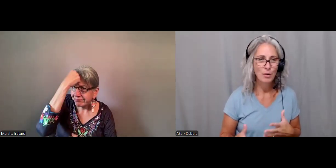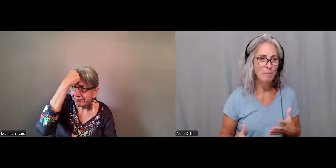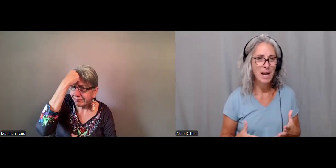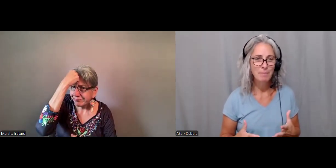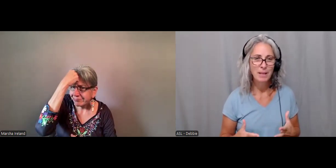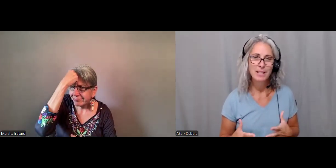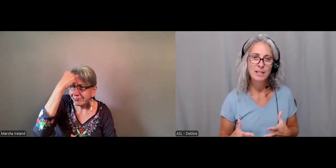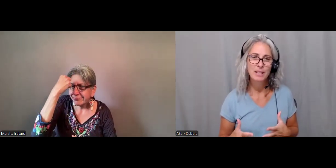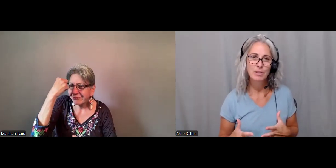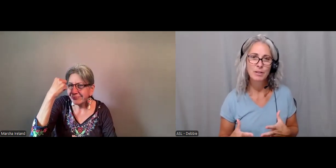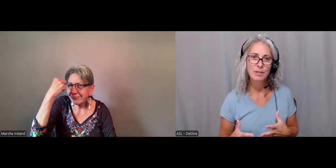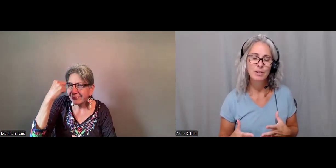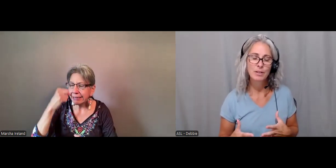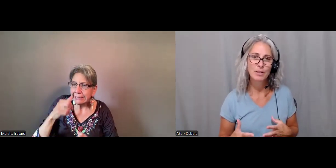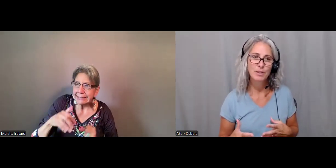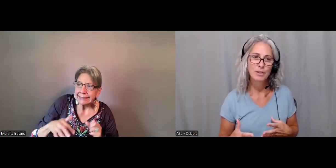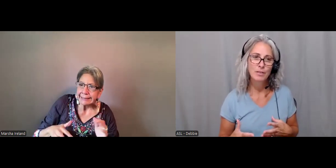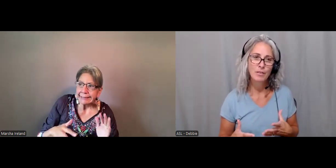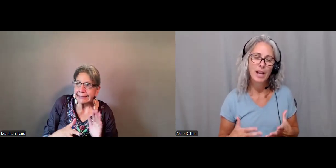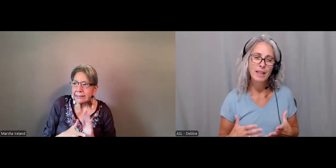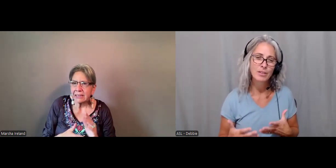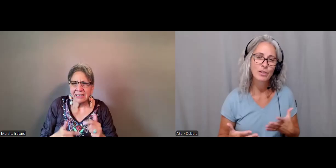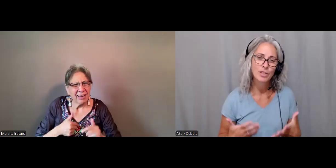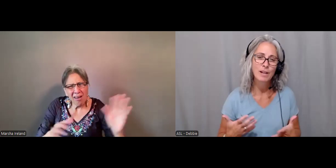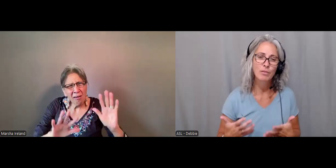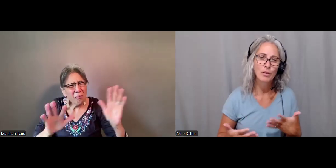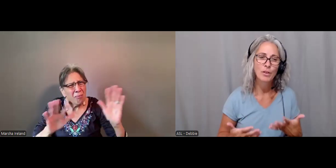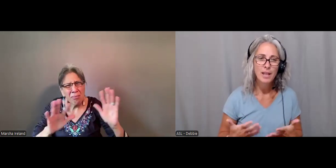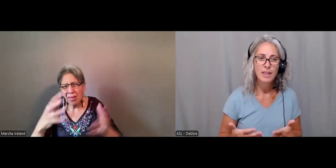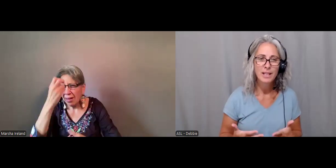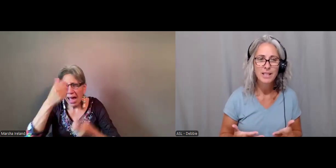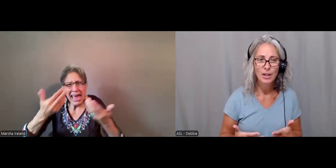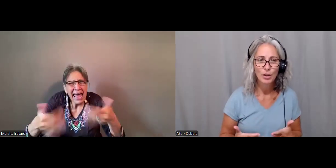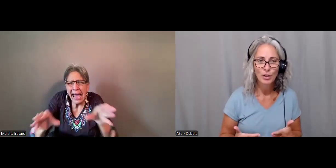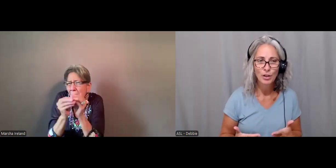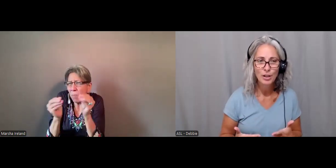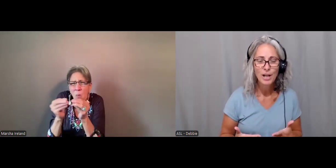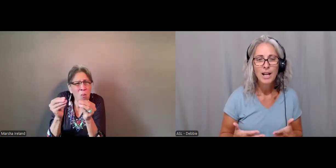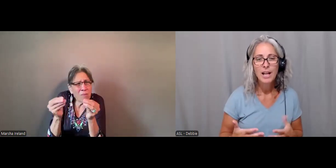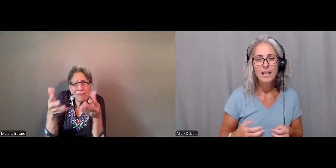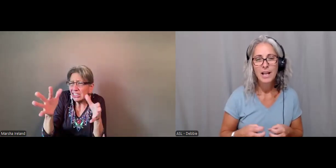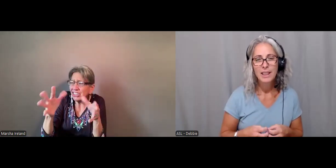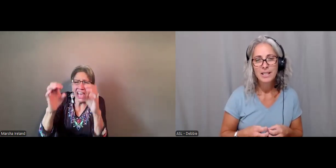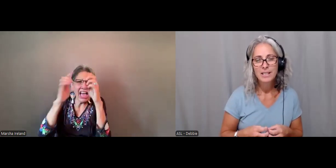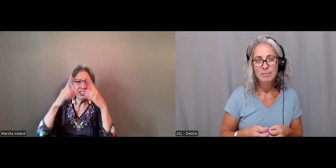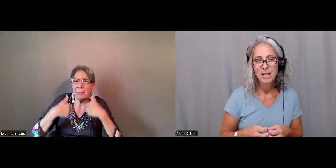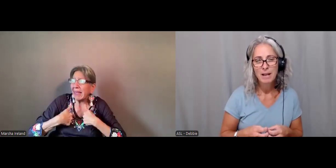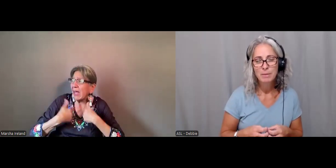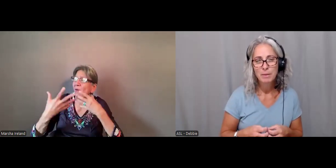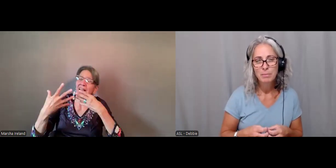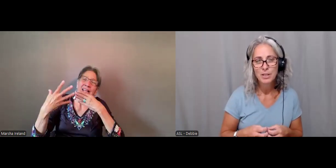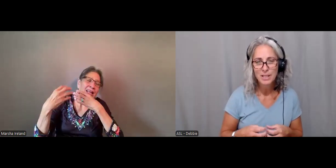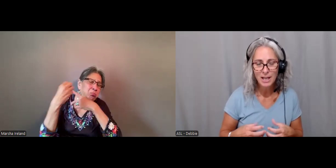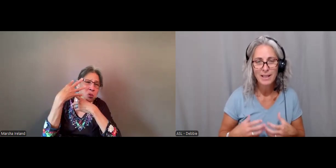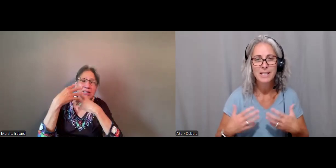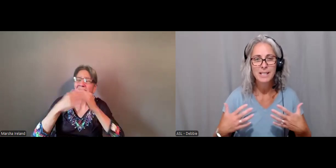of thrown back because I think that there's several things that occur. I think sometimes